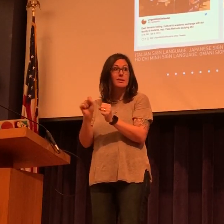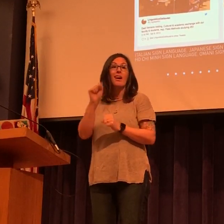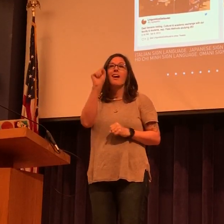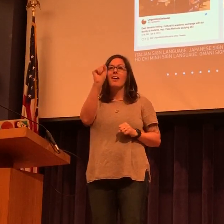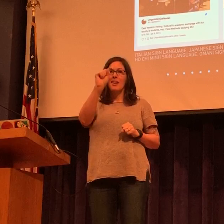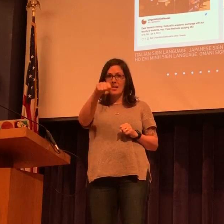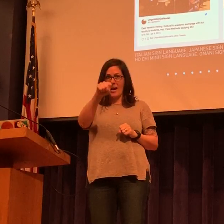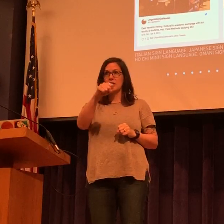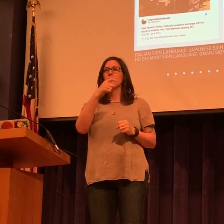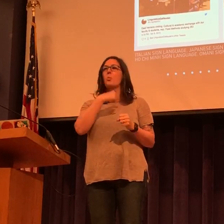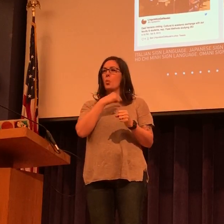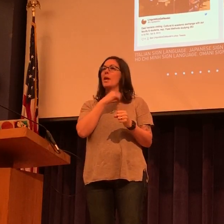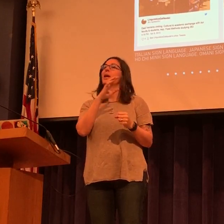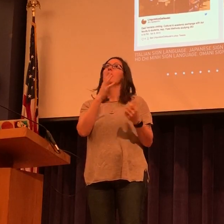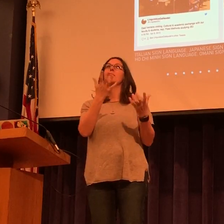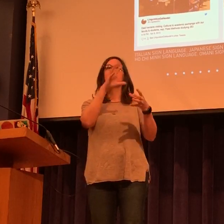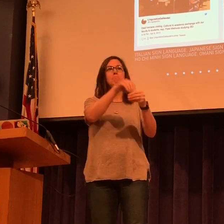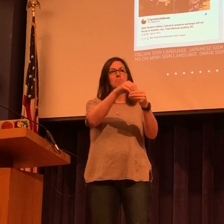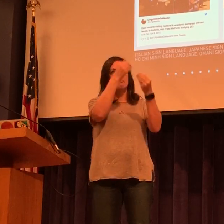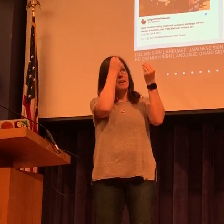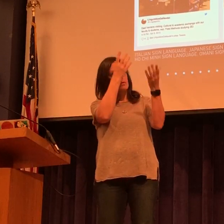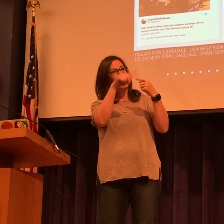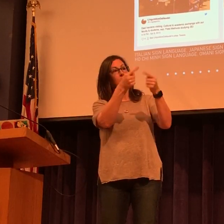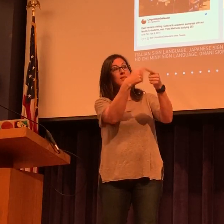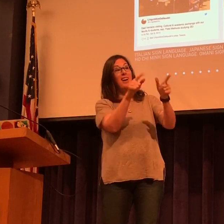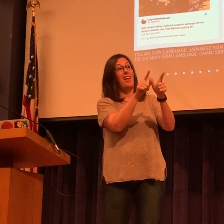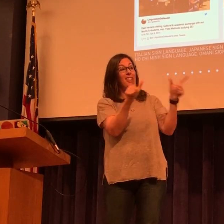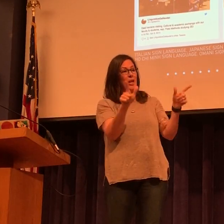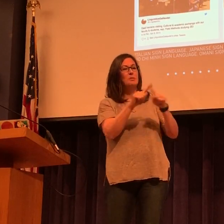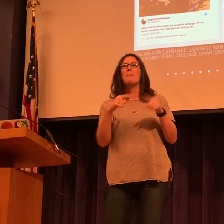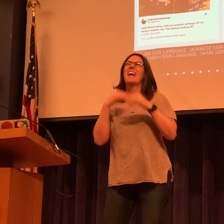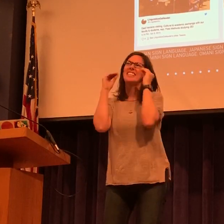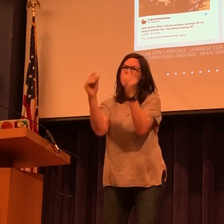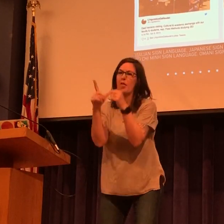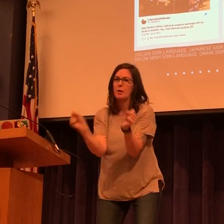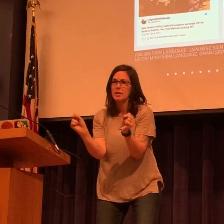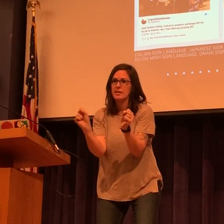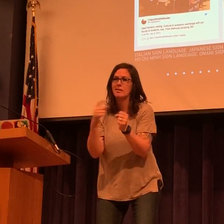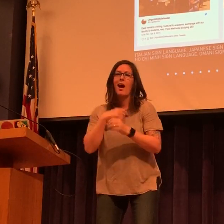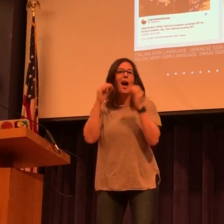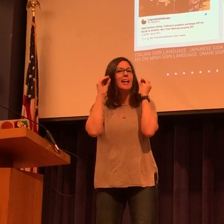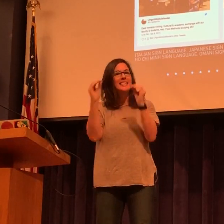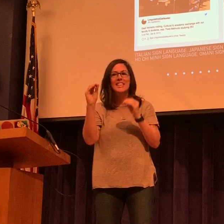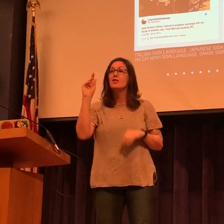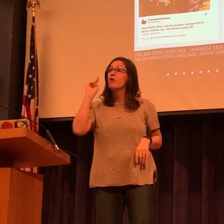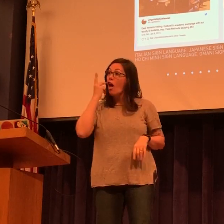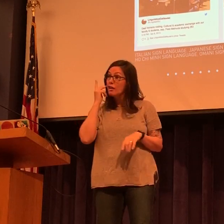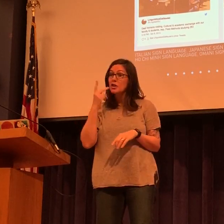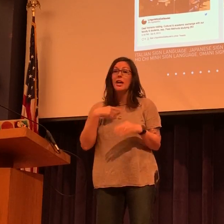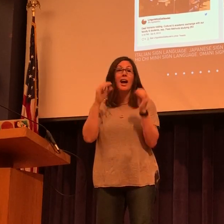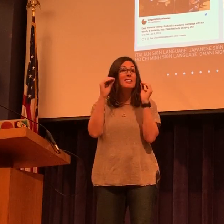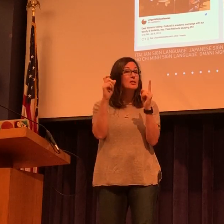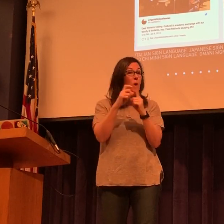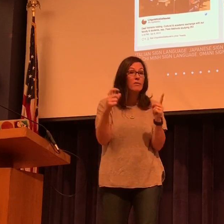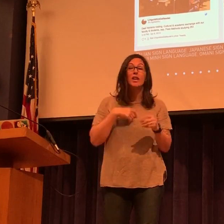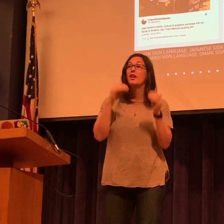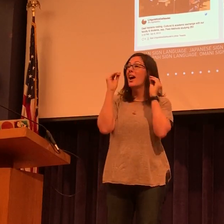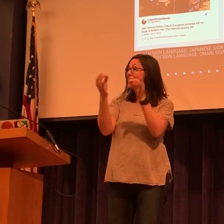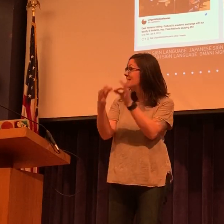teach in the Department of Linguistics. So we do talk about sign language, but I teach linguistics.